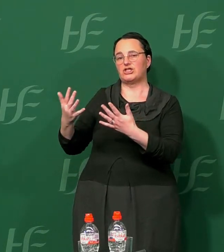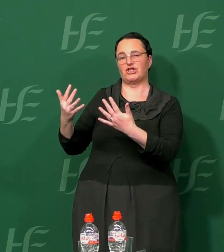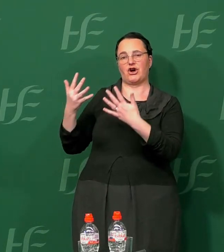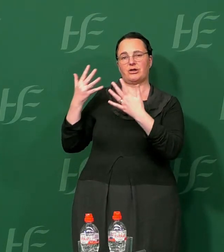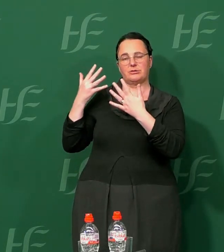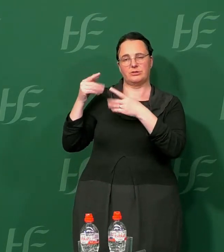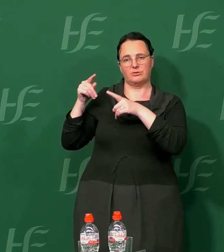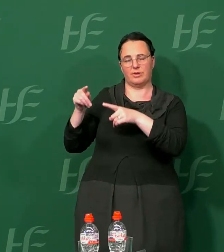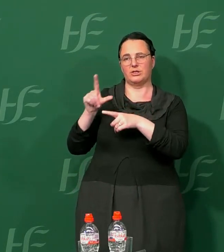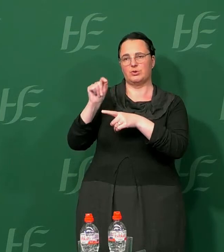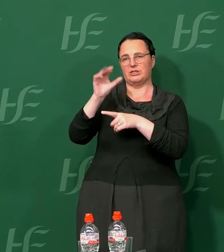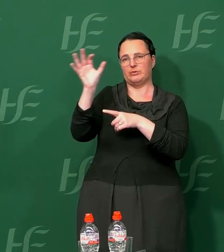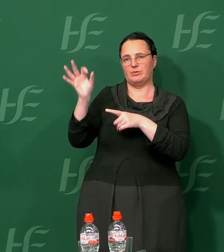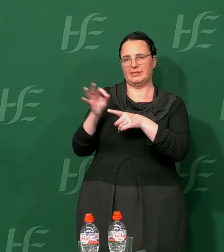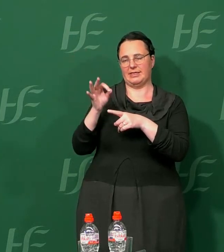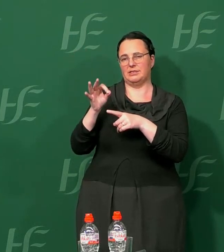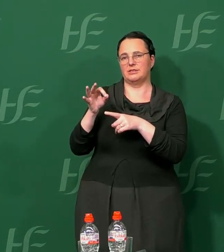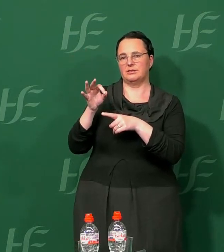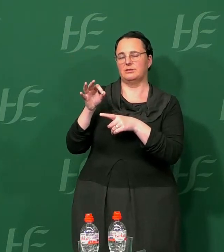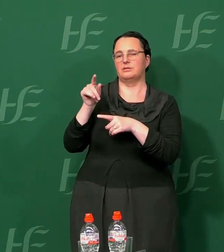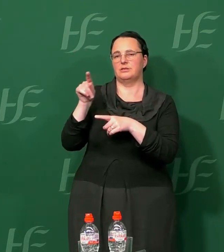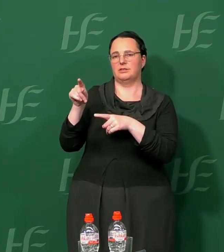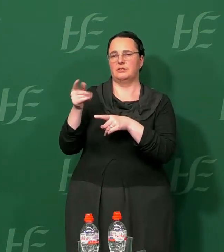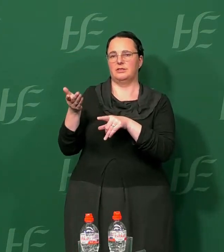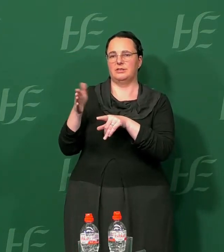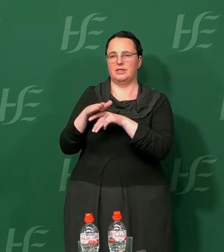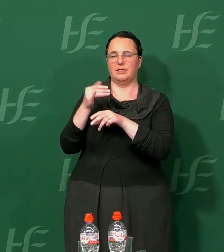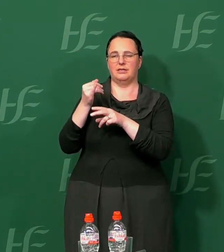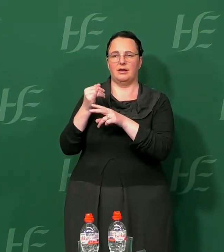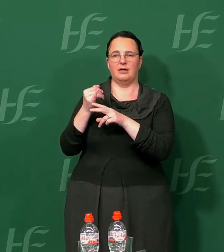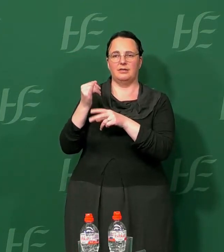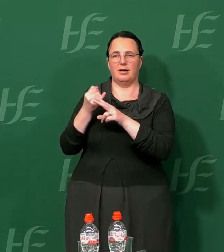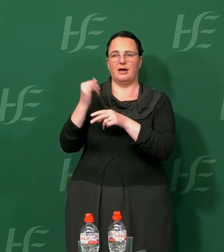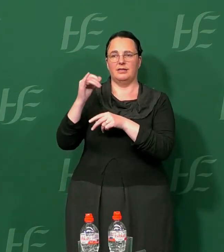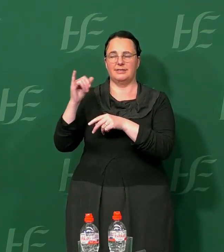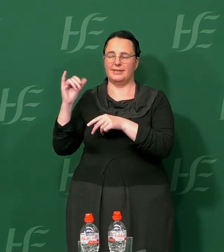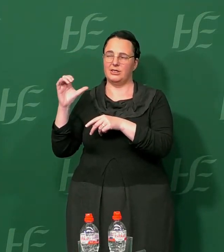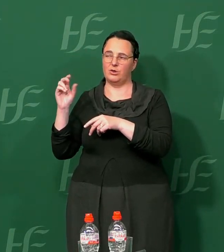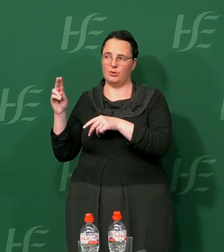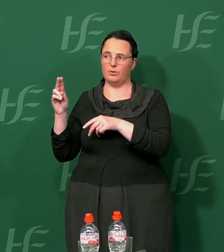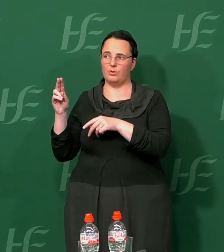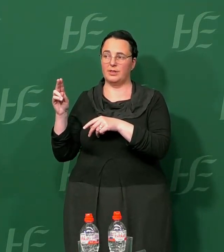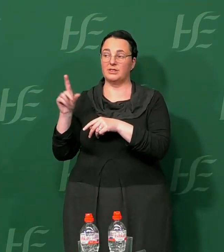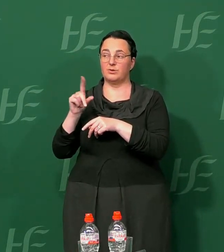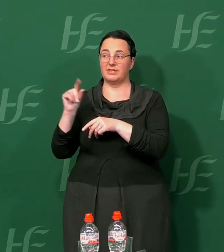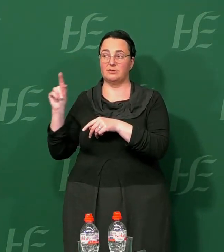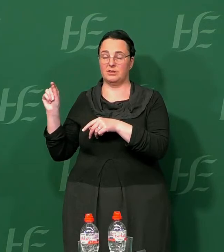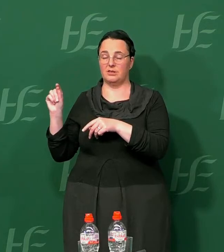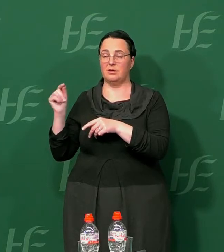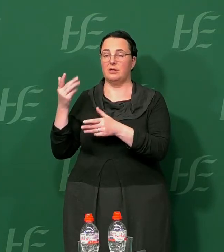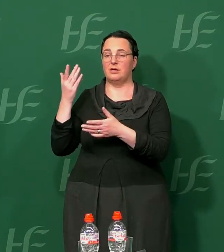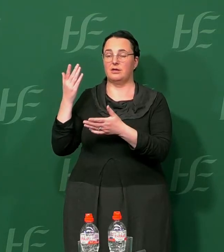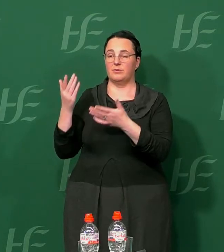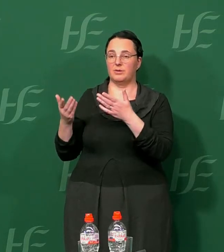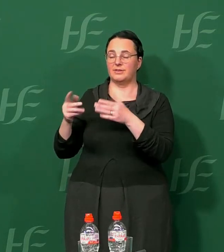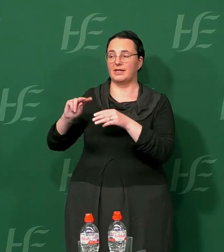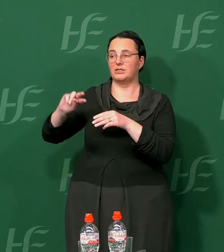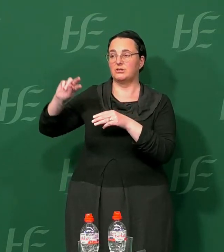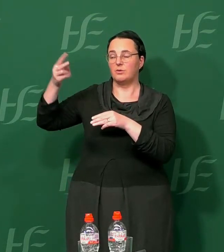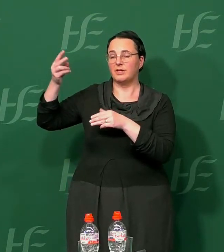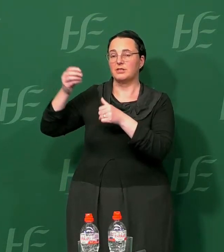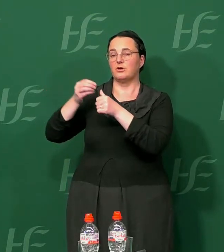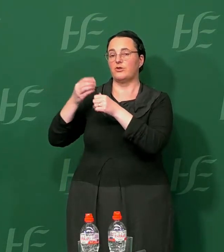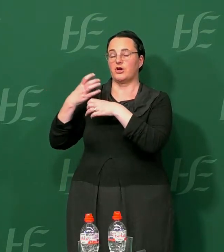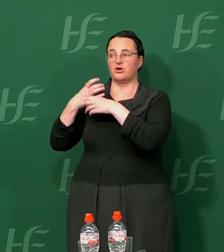a 20% mortality in ICU patients in the first surge in 2020. And that compared to some countries which had up to double that